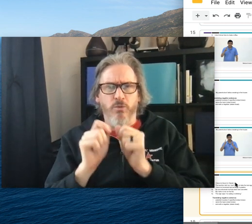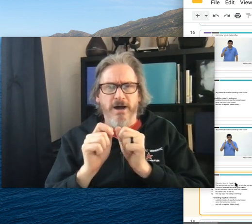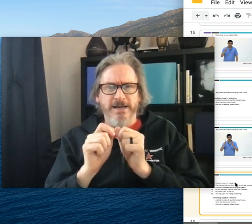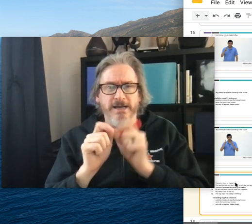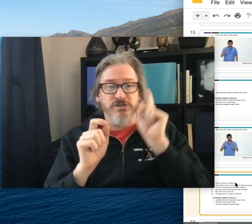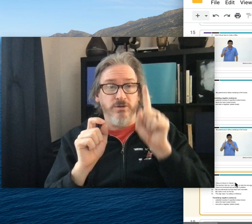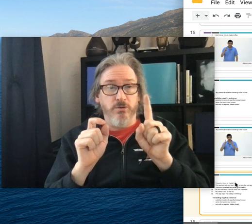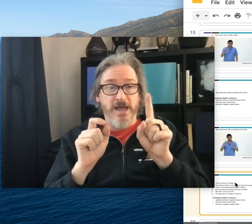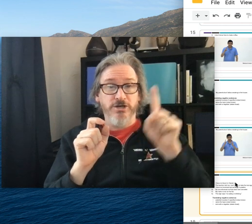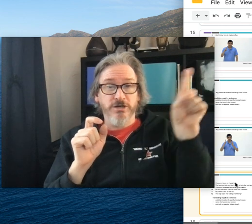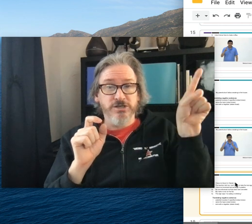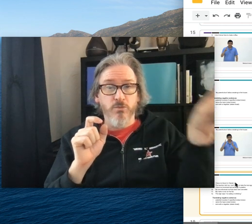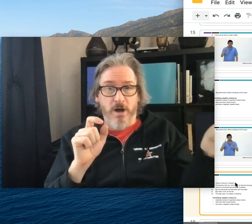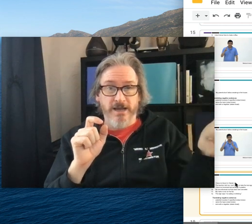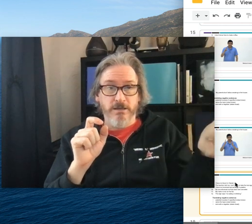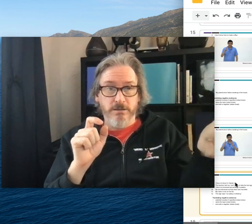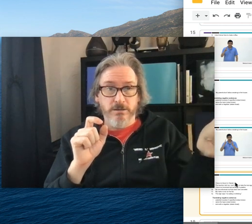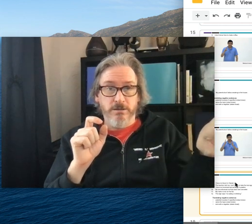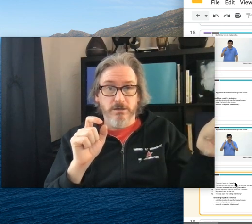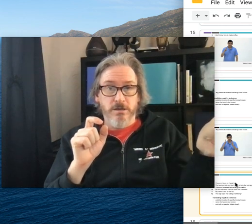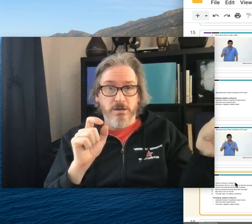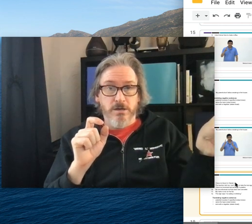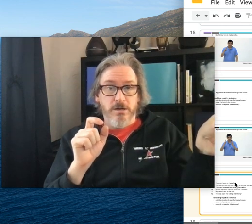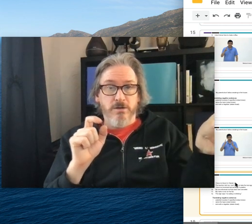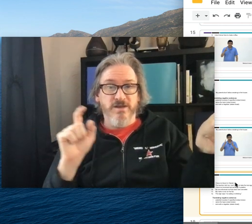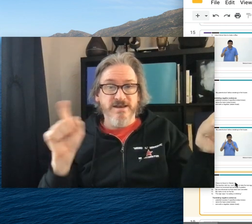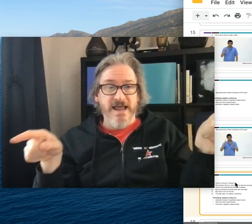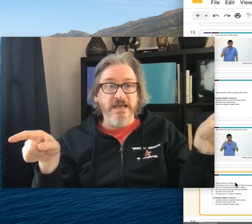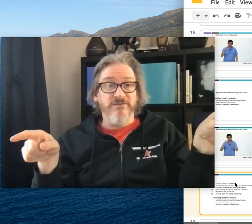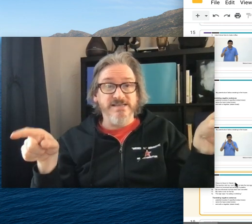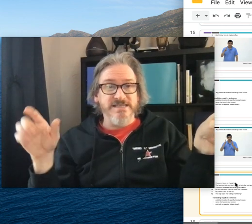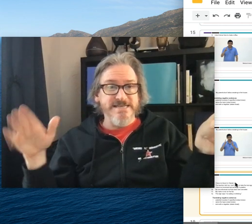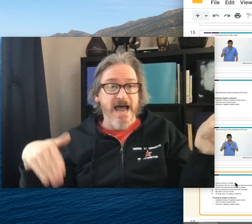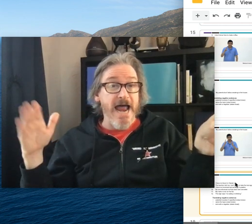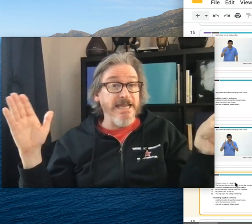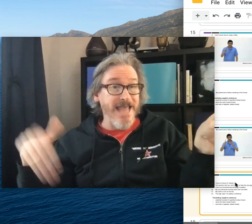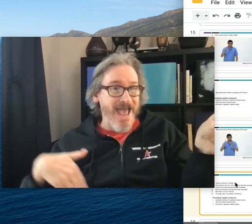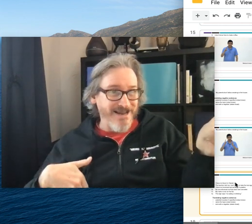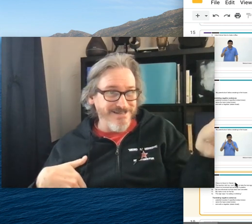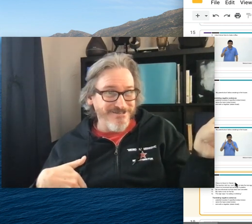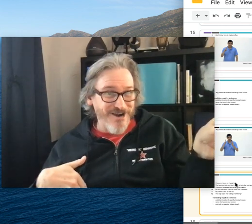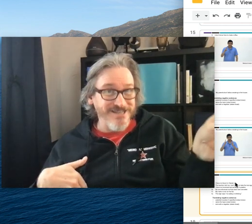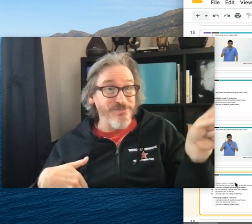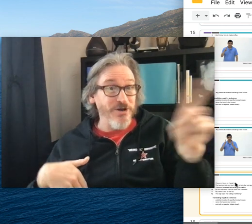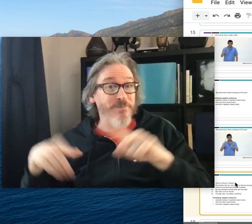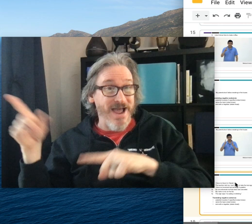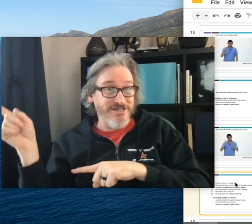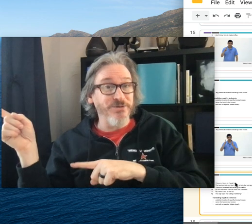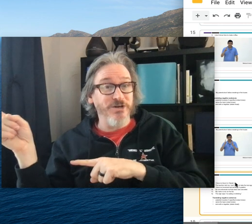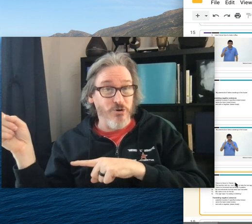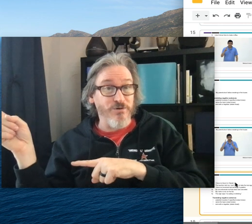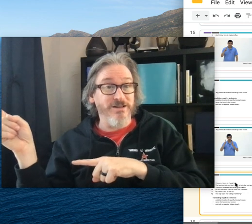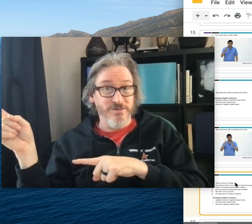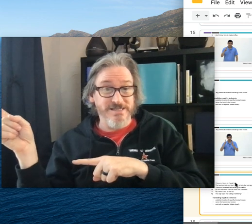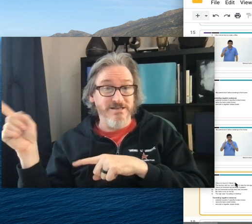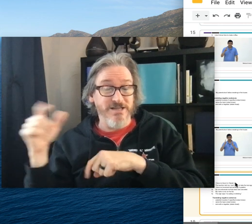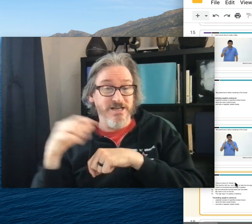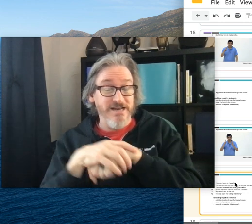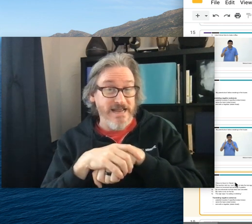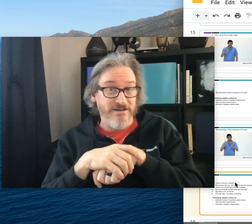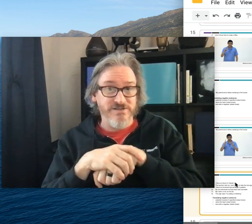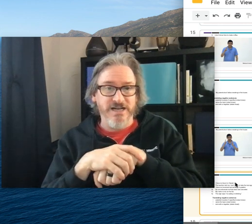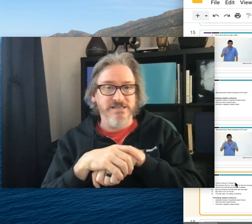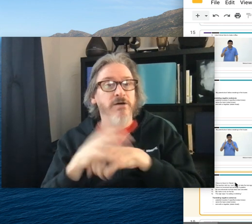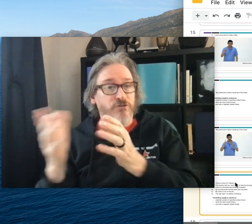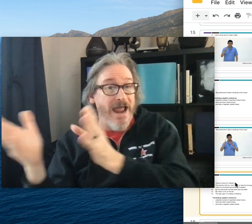not been to Hawaii yet. So the location is Hawaii. The negative is not yet, right? So we go back to incorporating